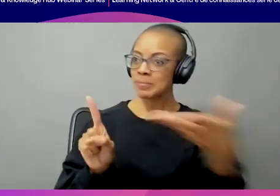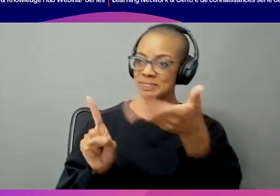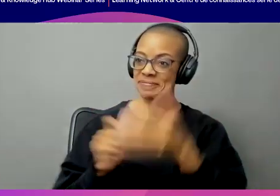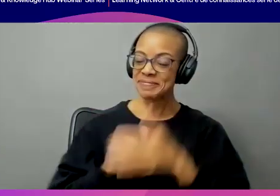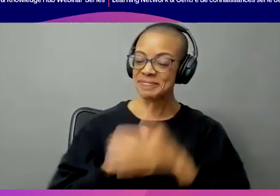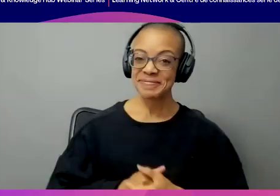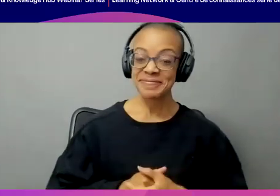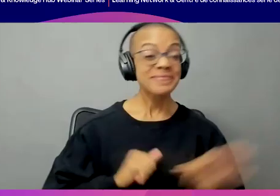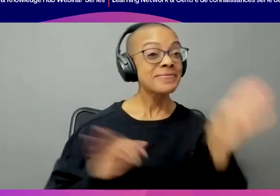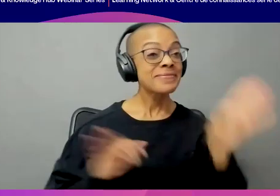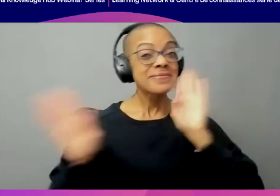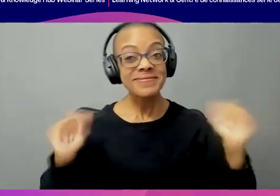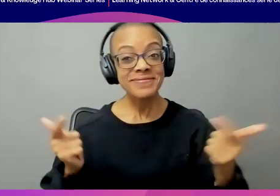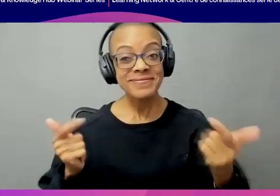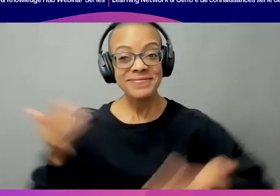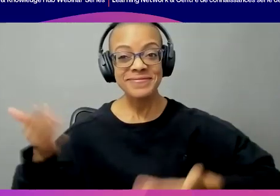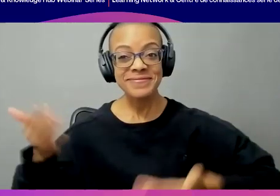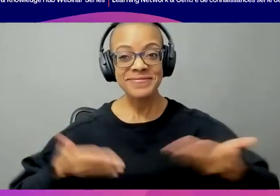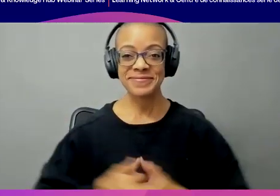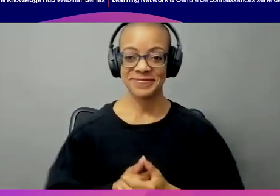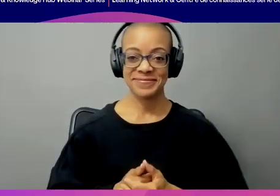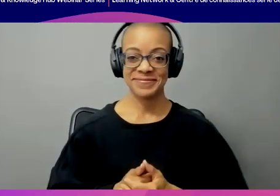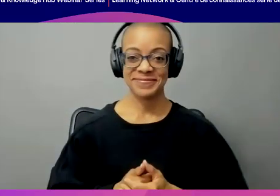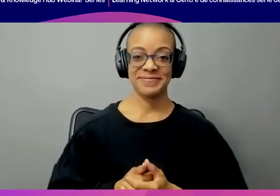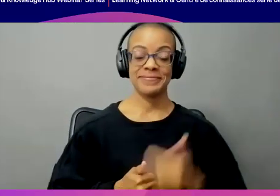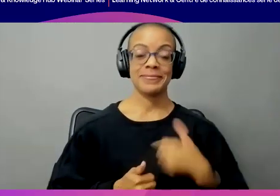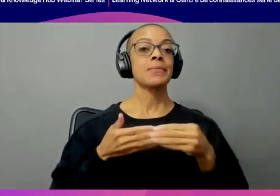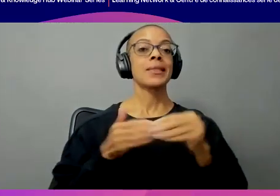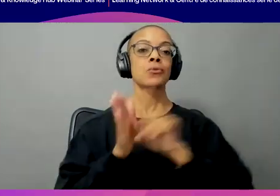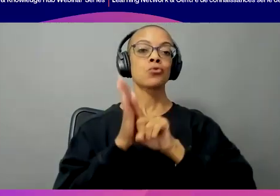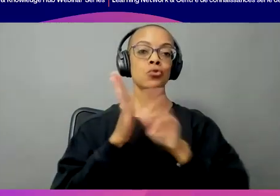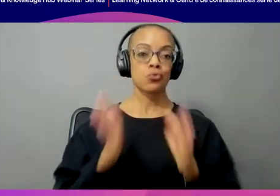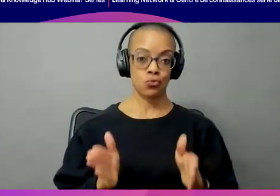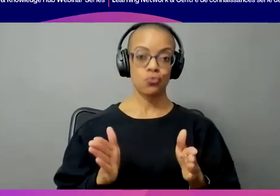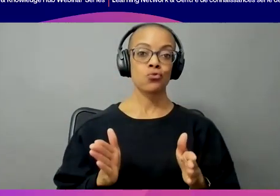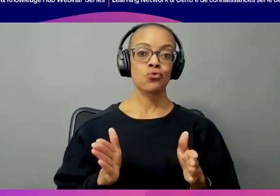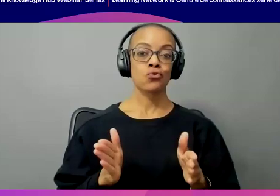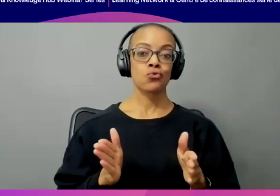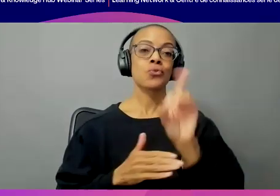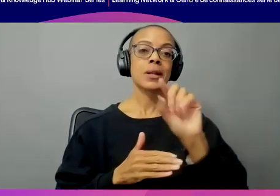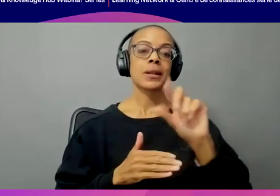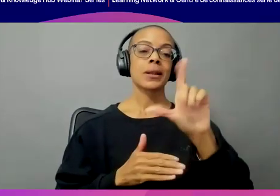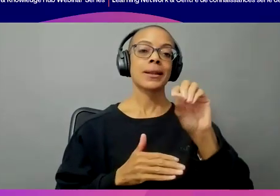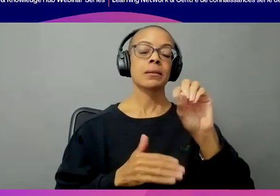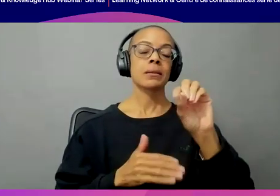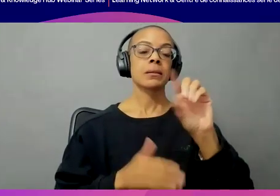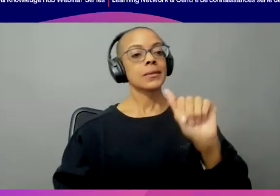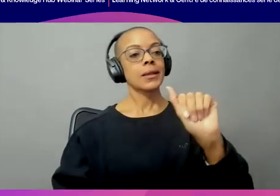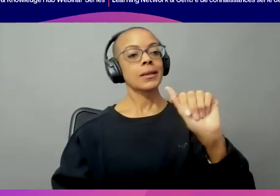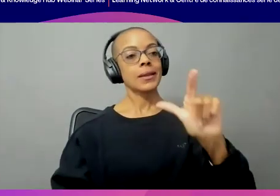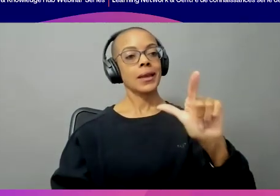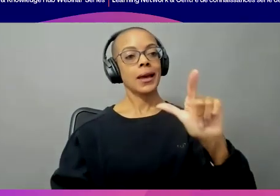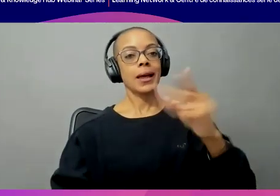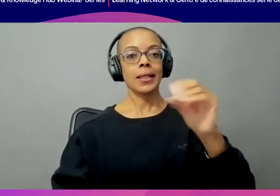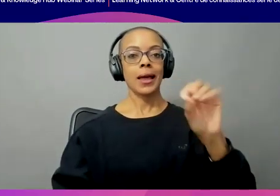Hello, everybody. Welcome. I'm the lead researcher from Dalhousie University on a project